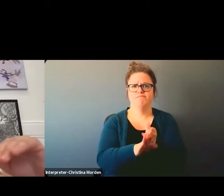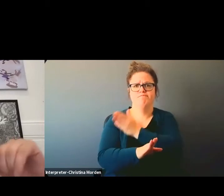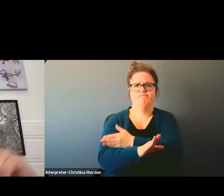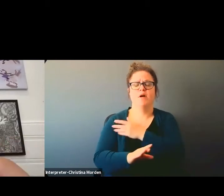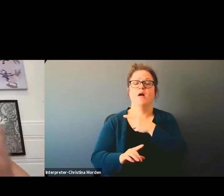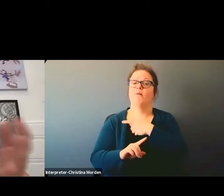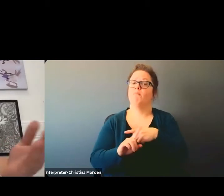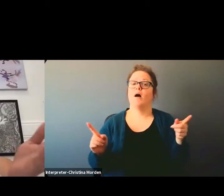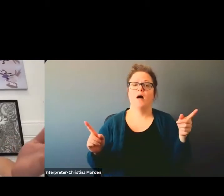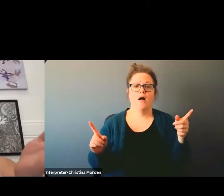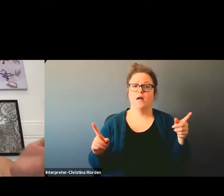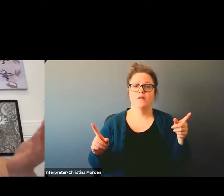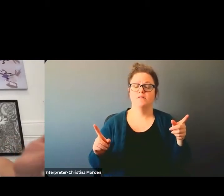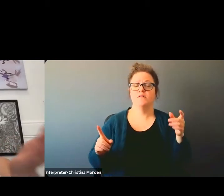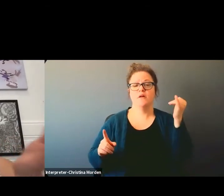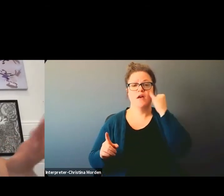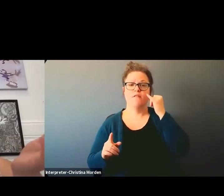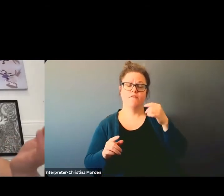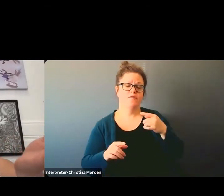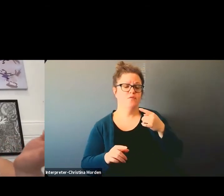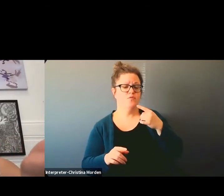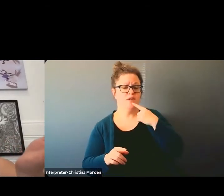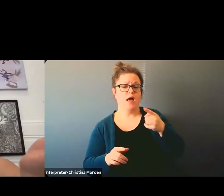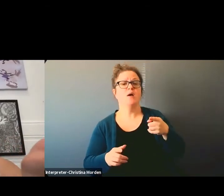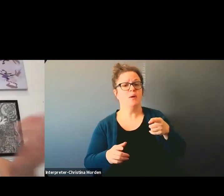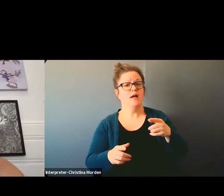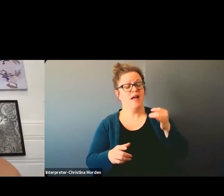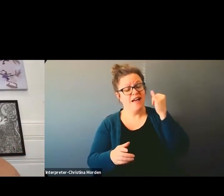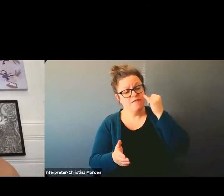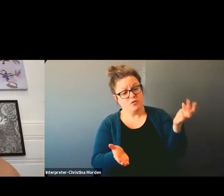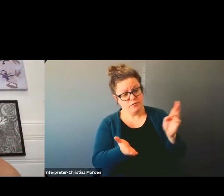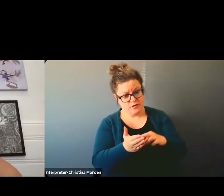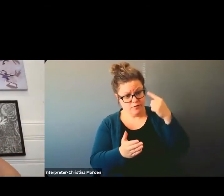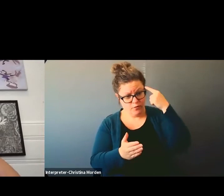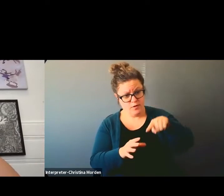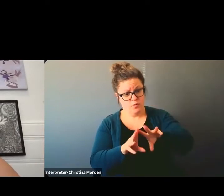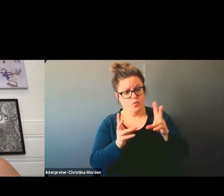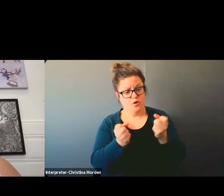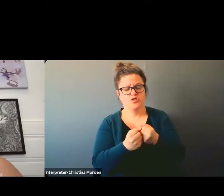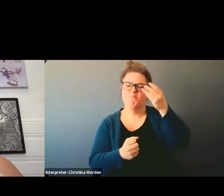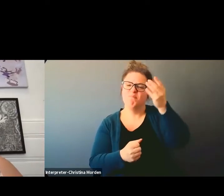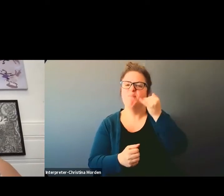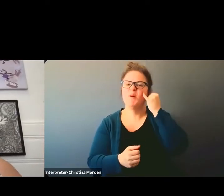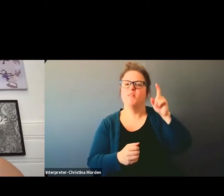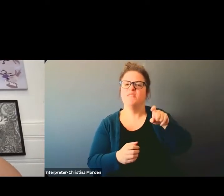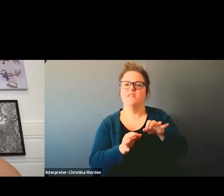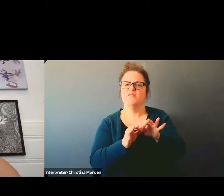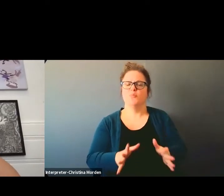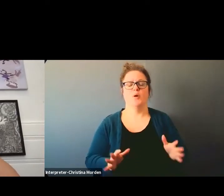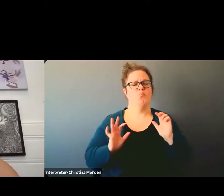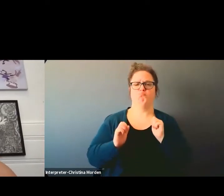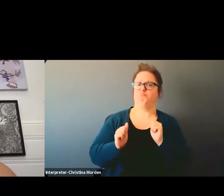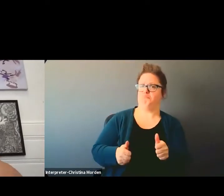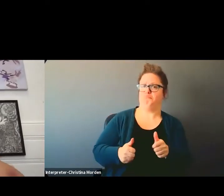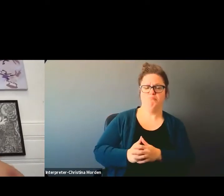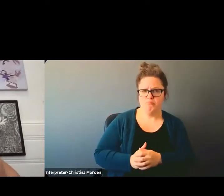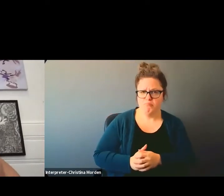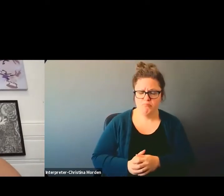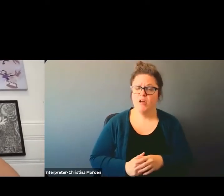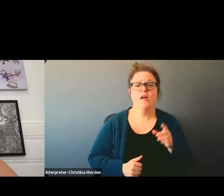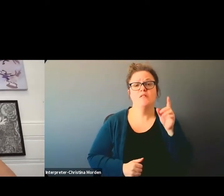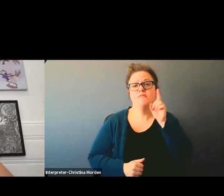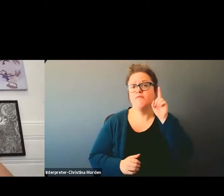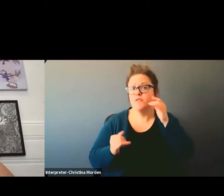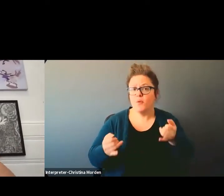request only, that's fine too. Just having that option there is great. Allow deaf individuals to sit at the